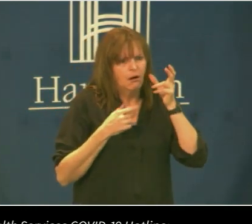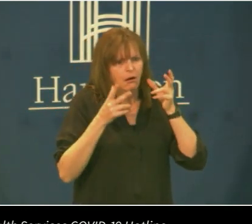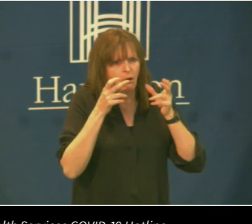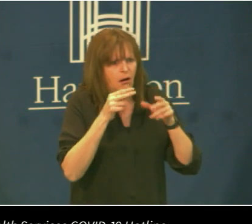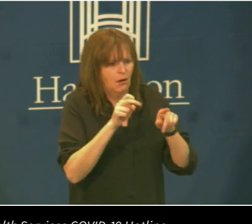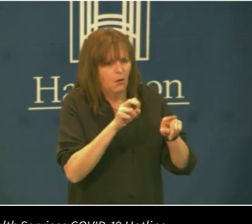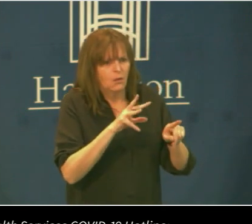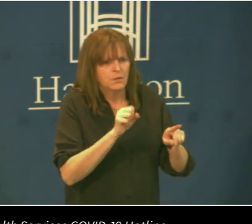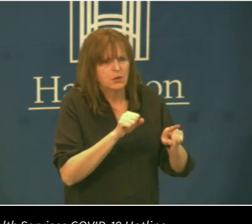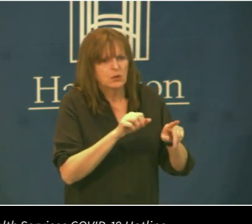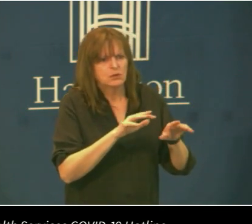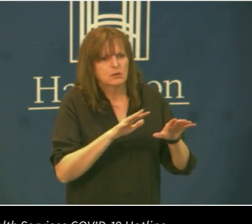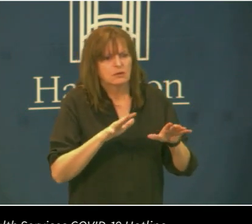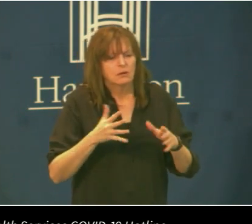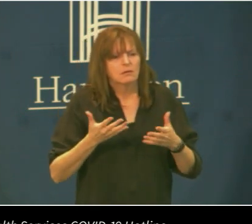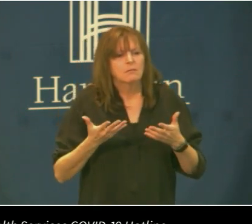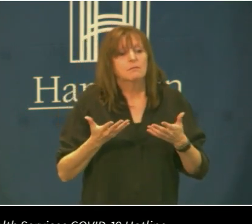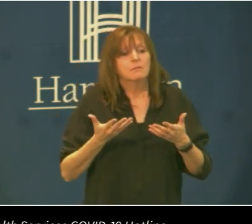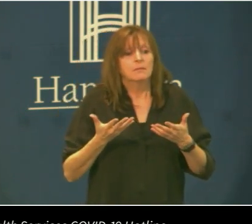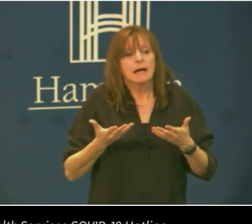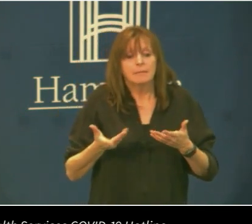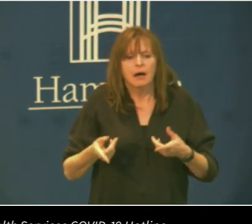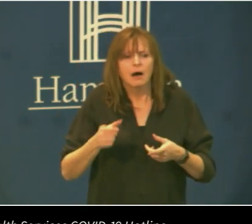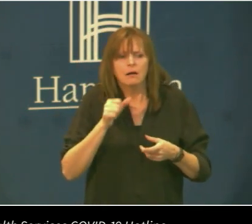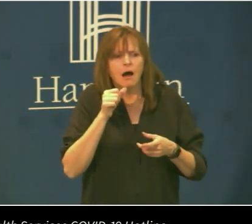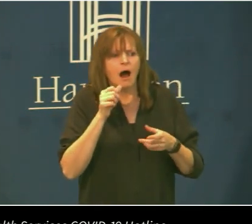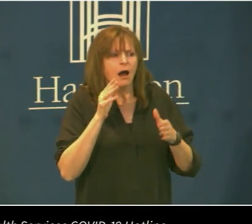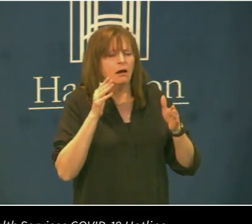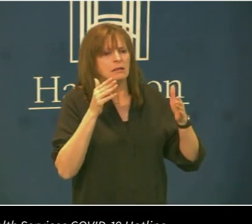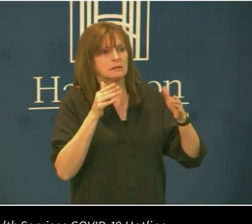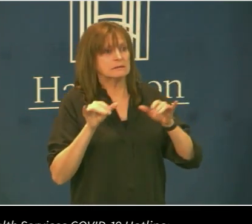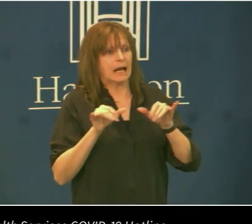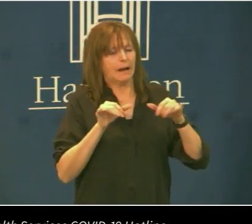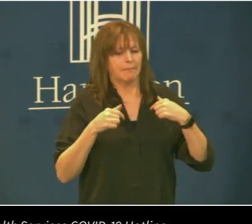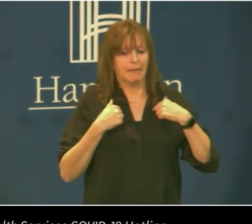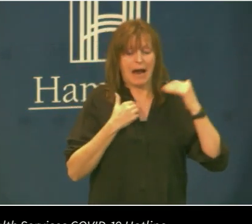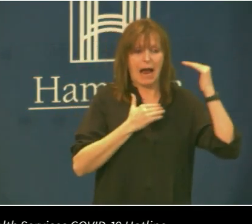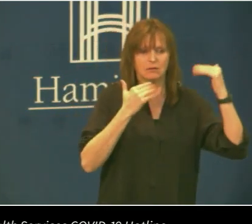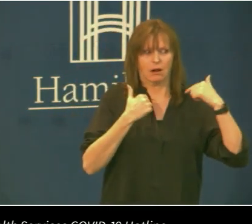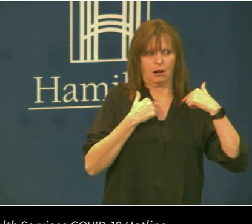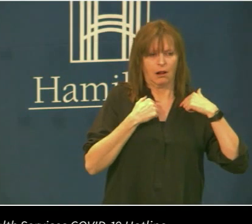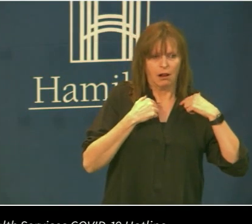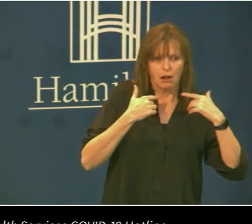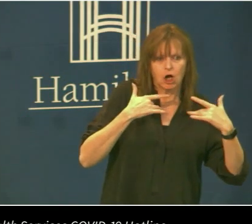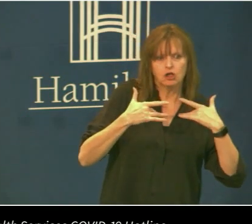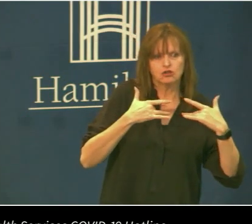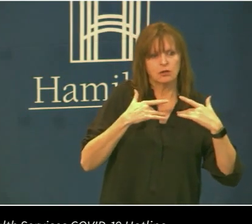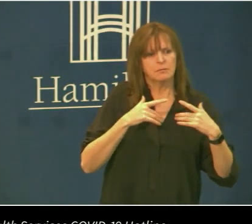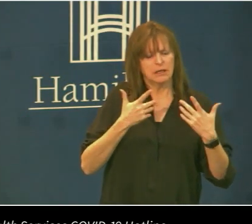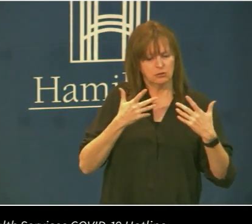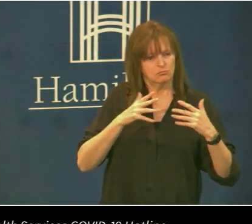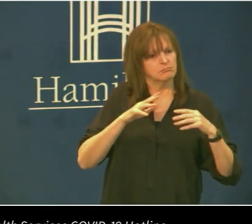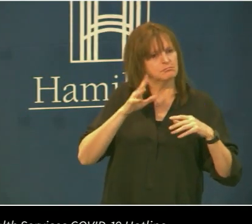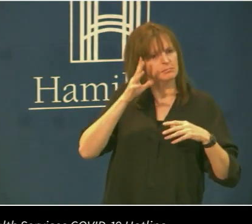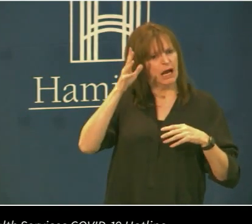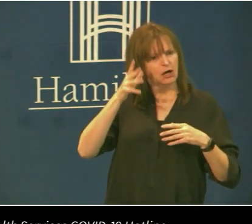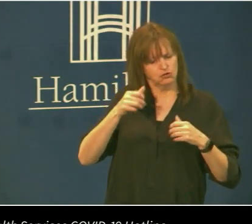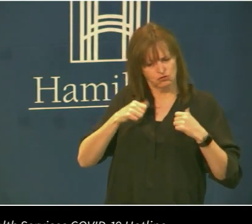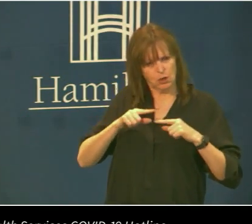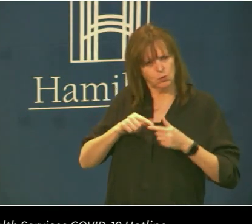for all of you to spend some time helping them understand what we're doing and how we're going to successfully get through this